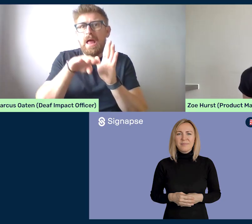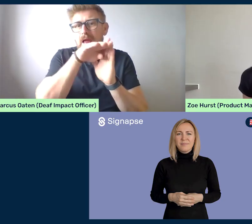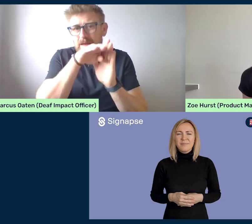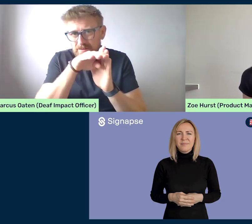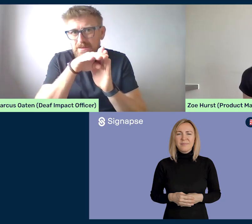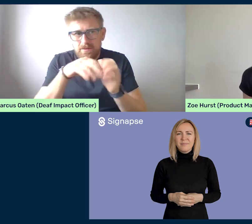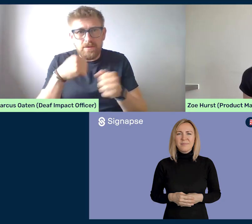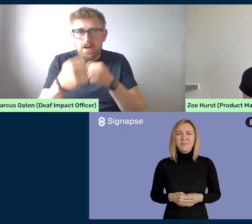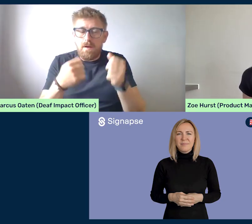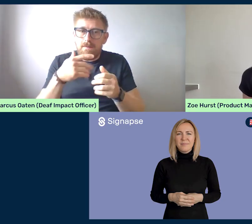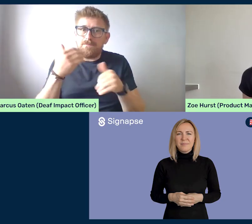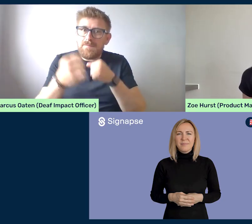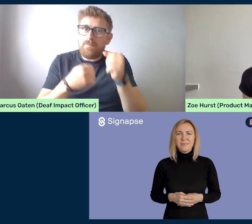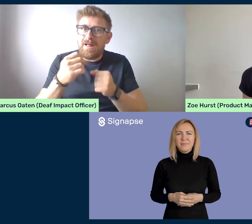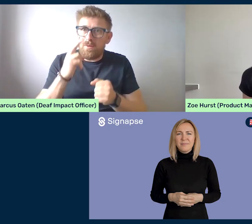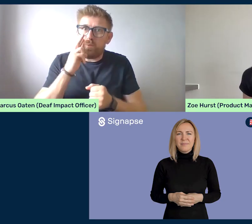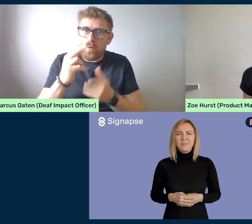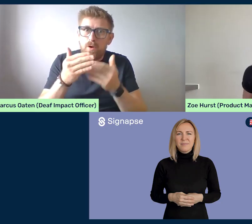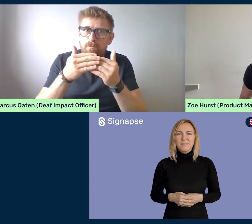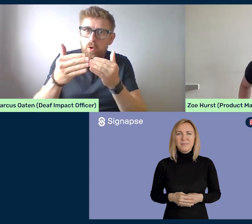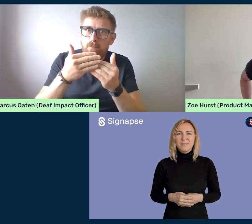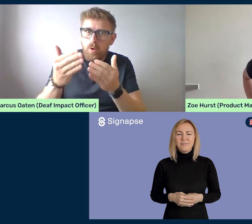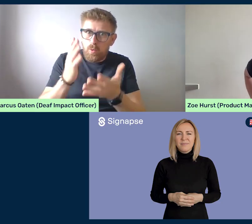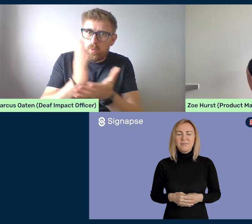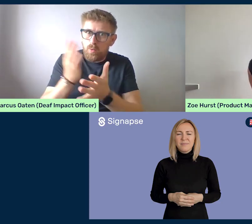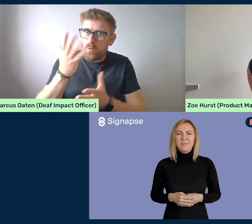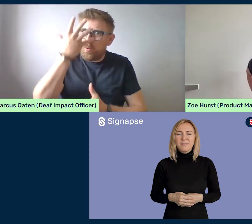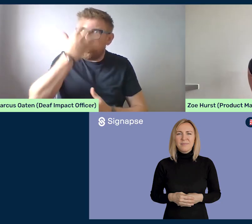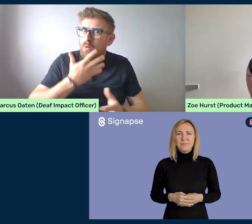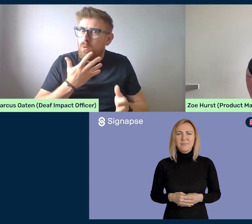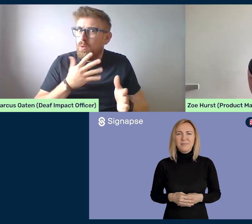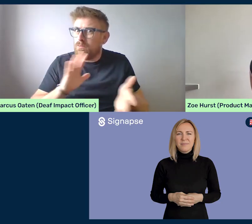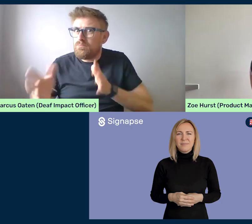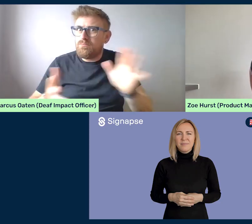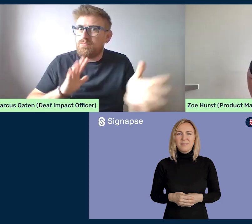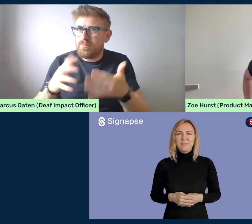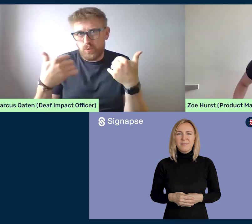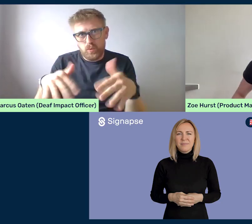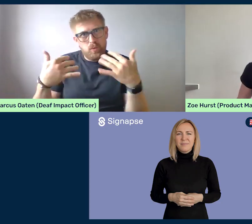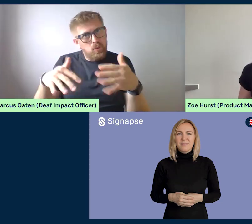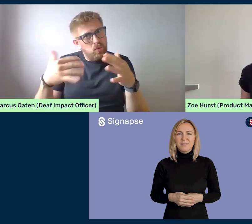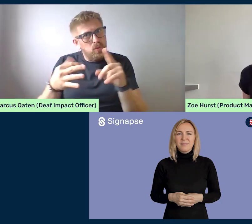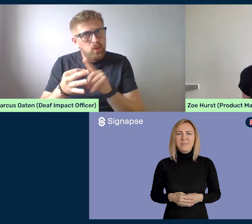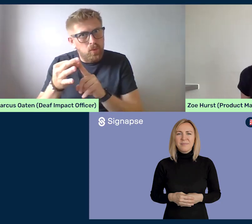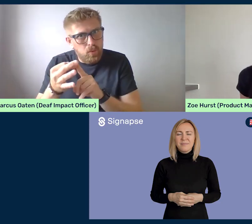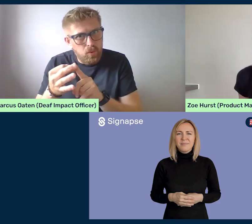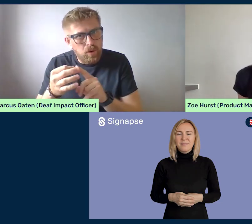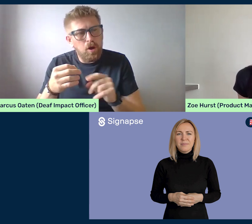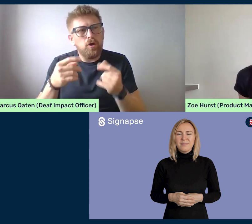Hmm. because version 2 is an enhanced version and it is looking more and more